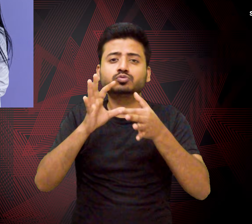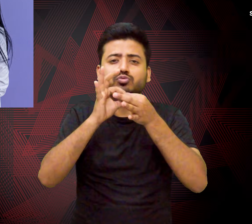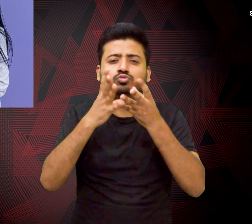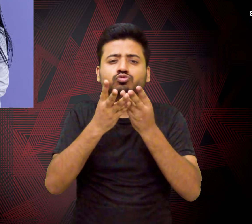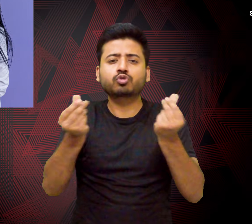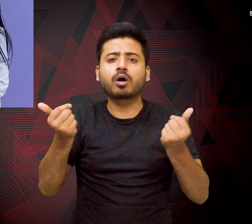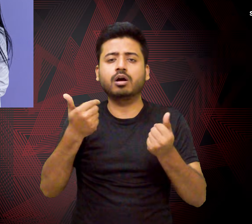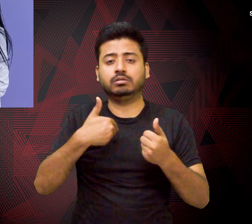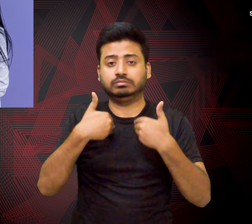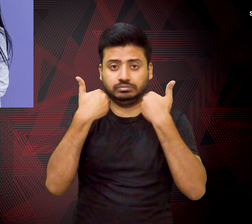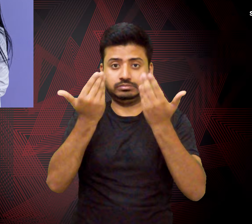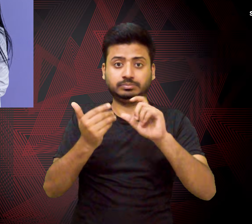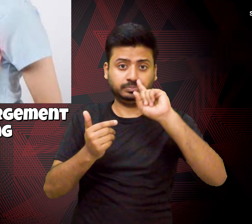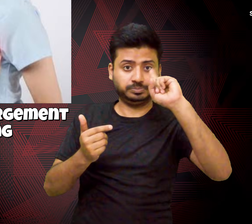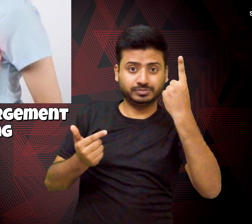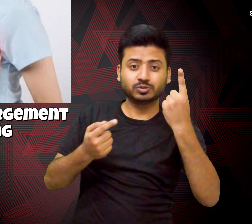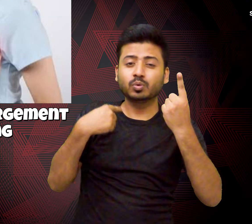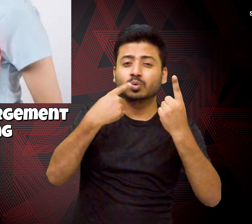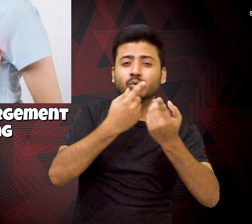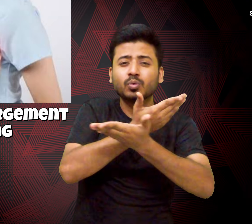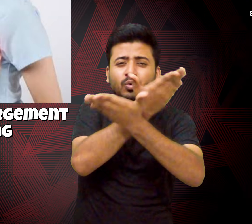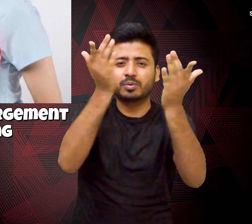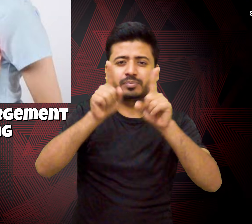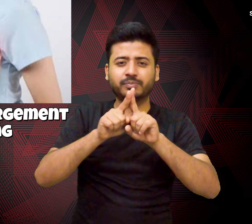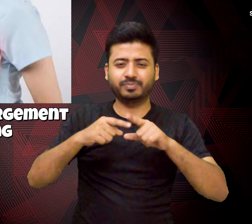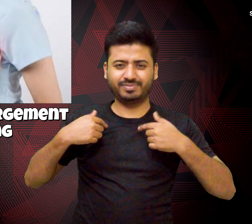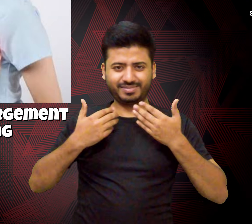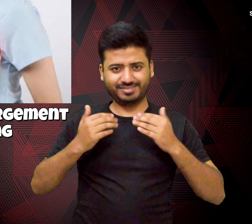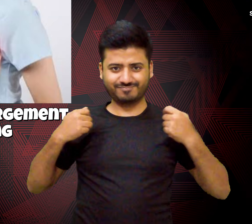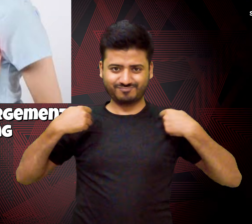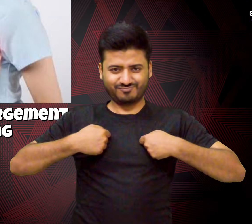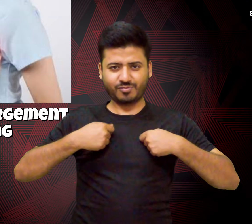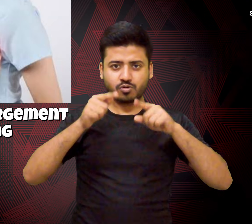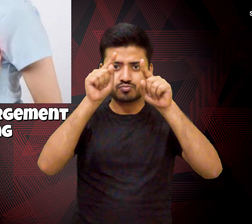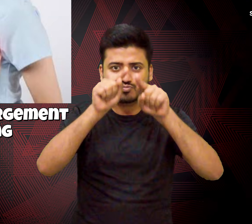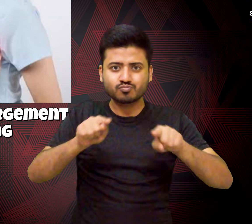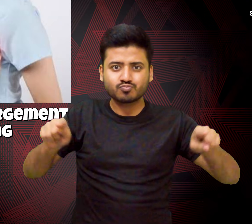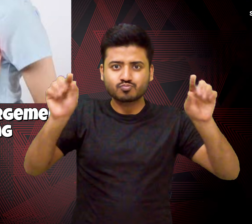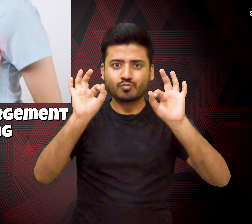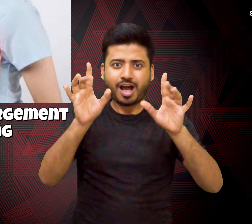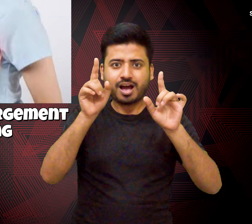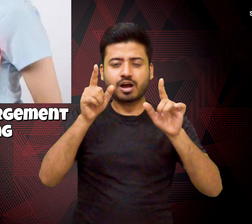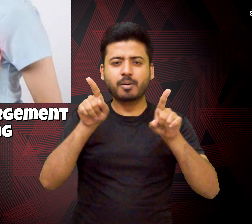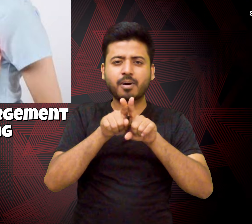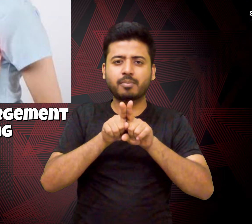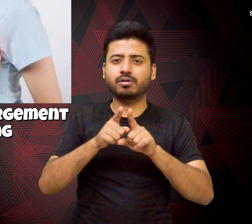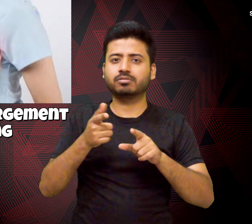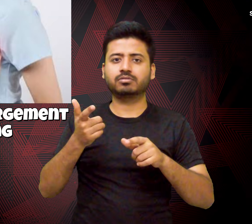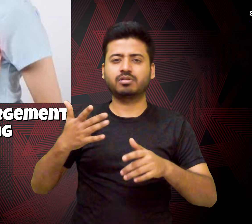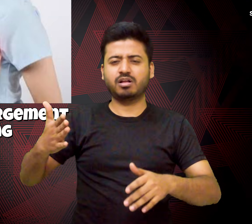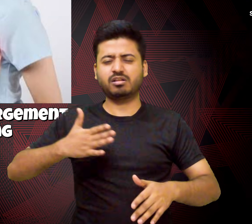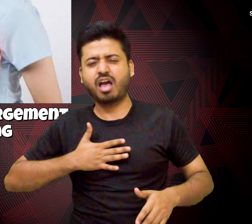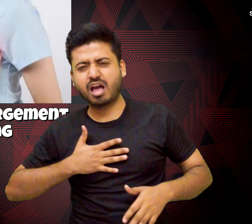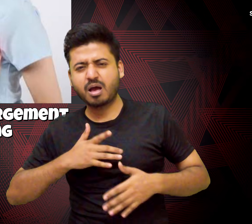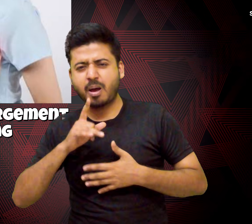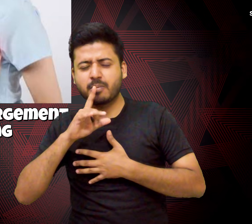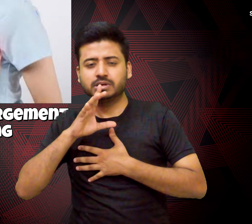infection, cabbage compresses can provide symptomatic relief for the pain and swelling associated with mastitis. How to use cabbage